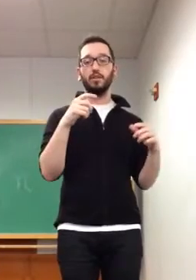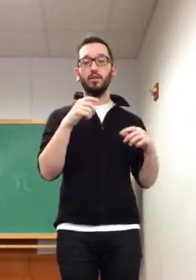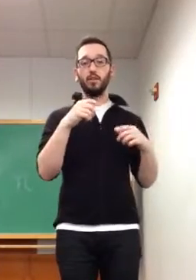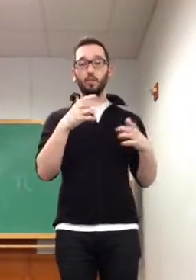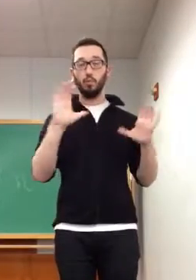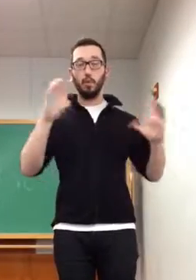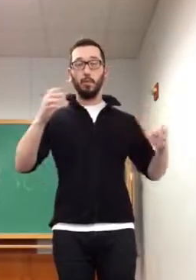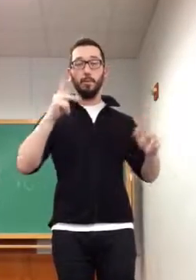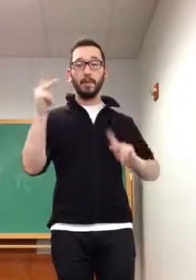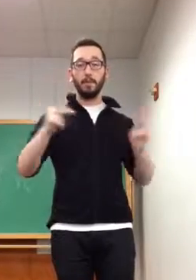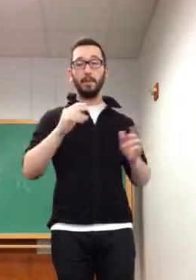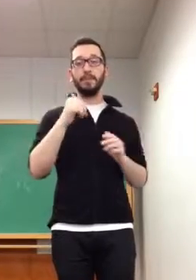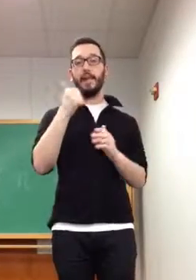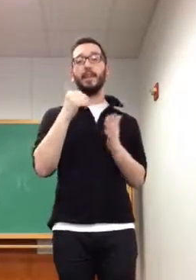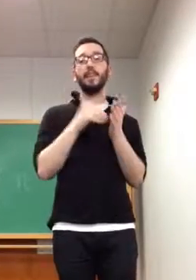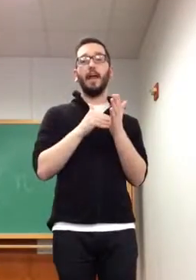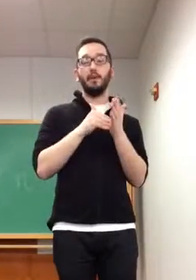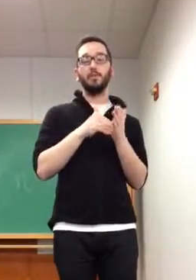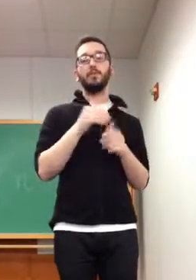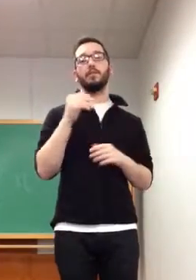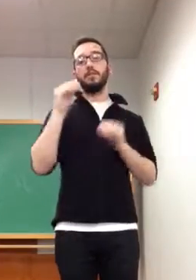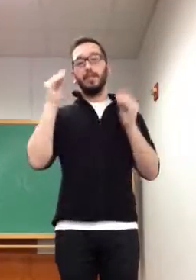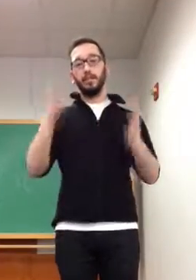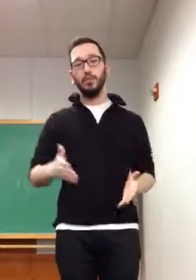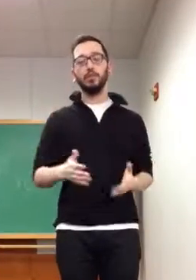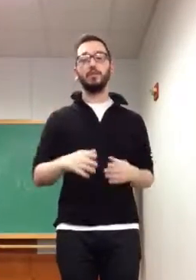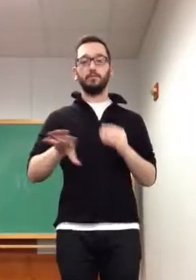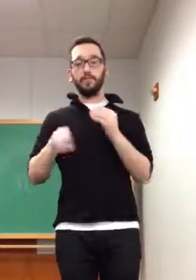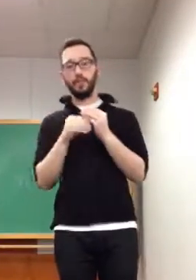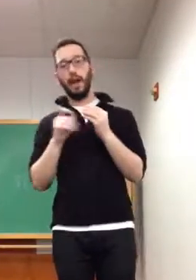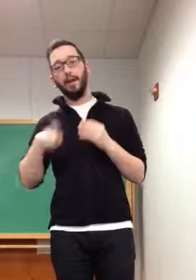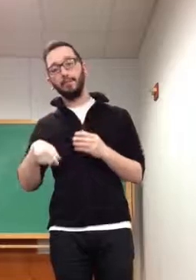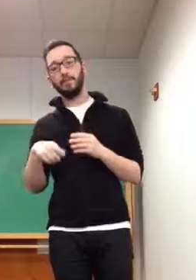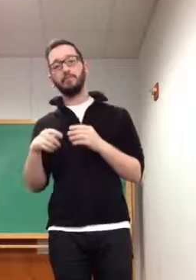the soccer team or whatever else they were expected to do.